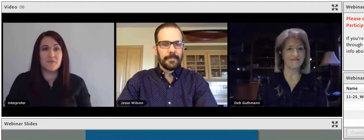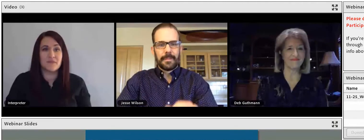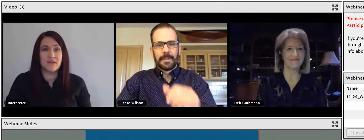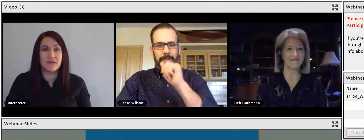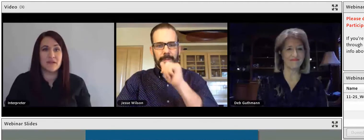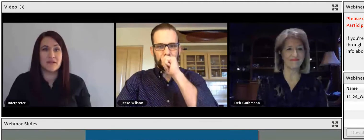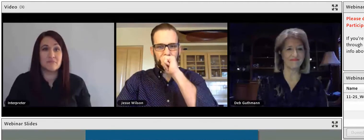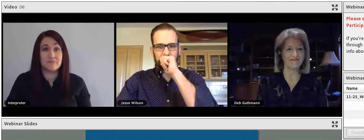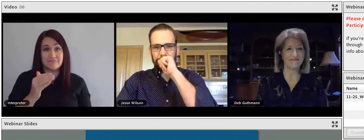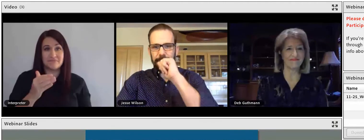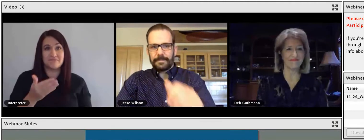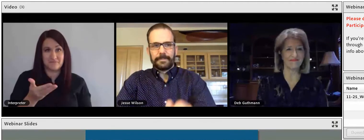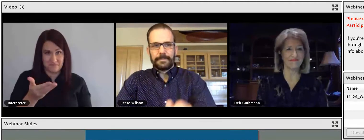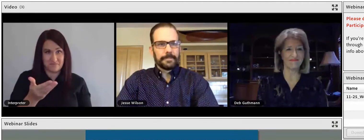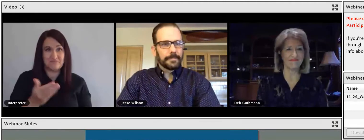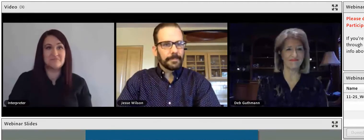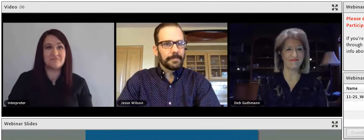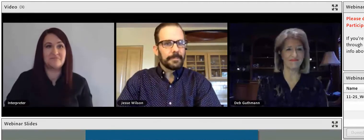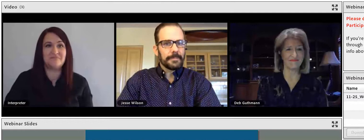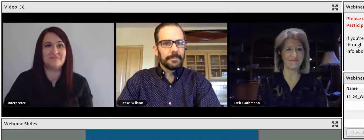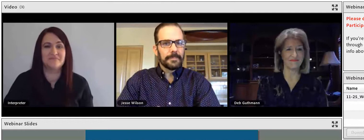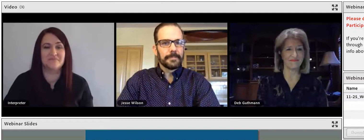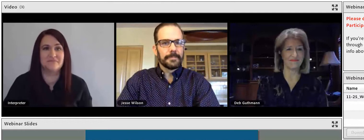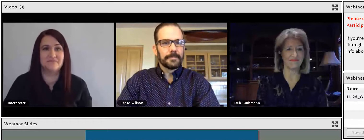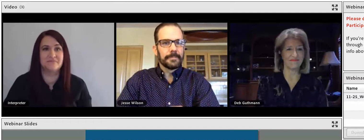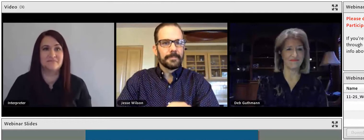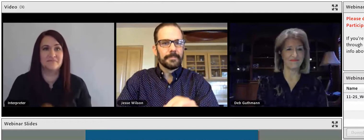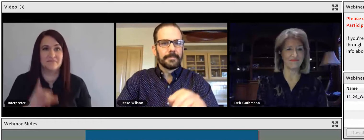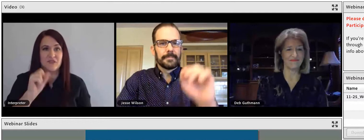And Jesse, if you can take it on.